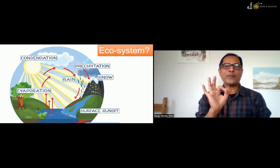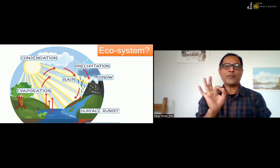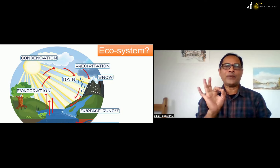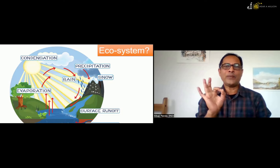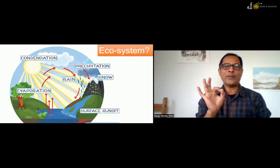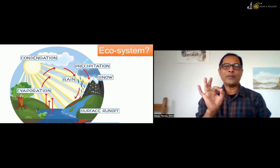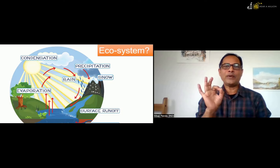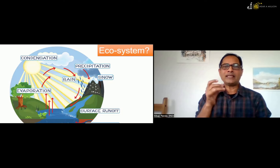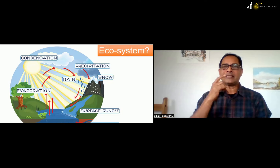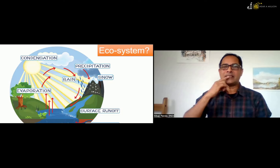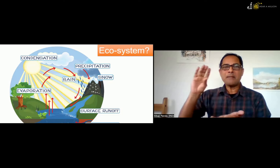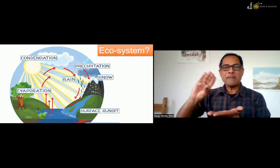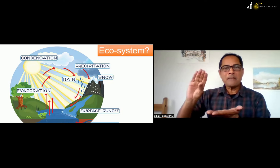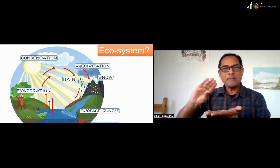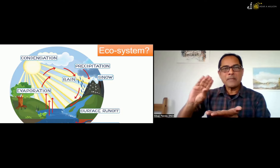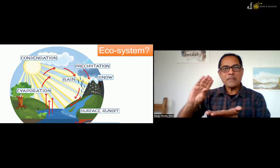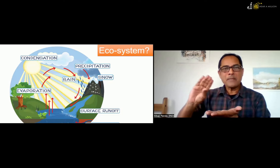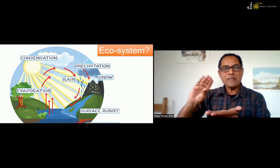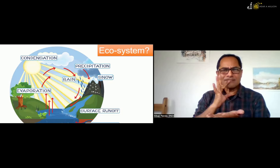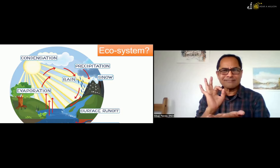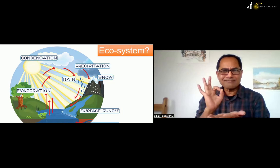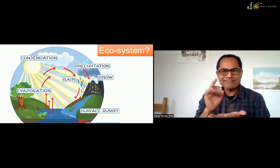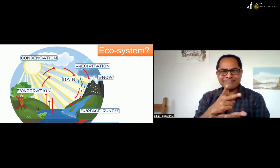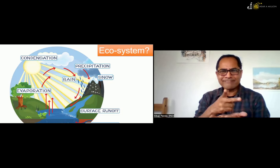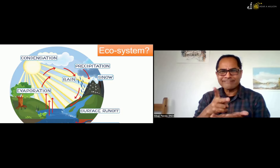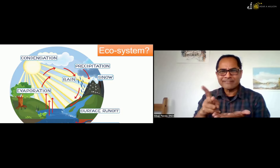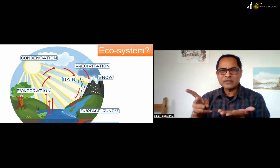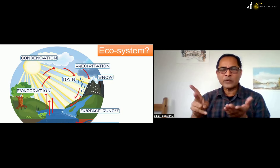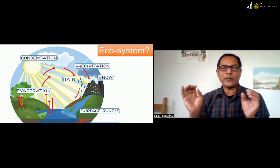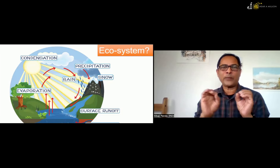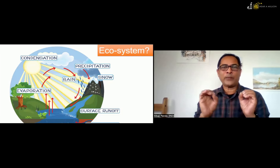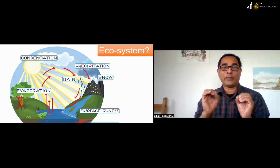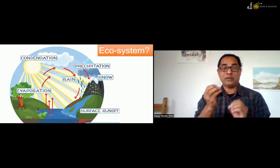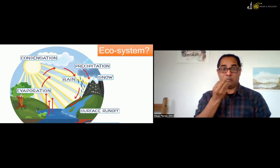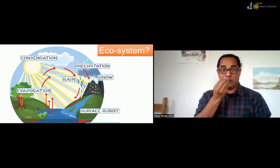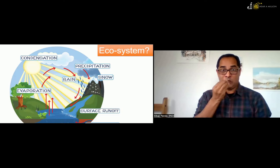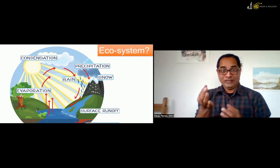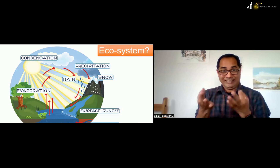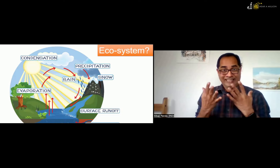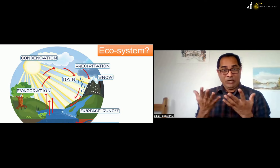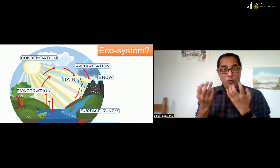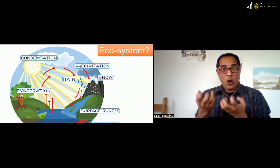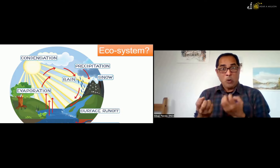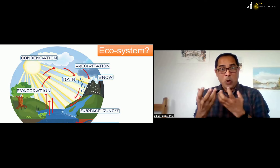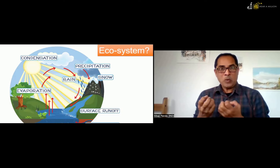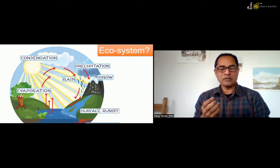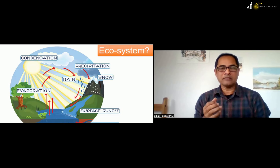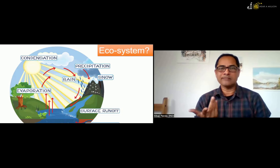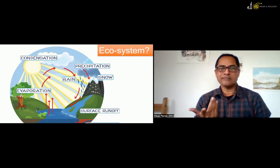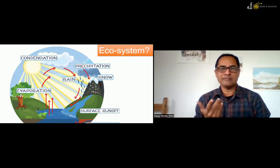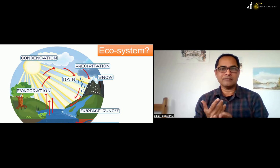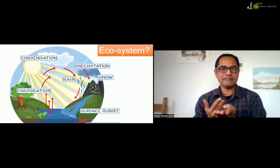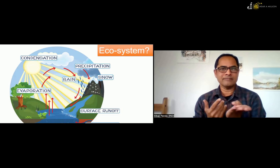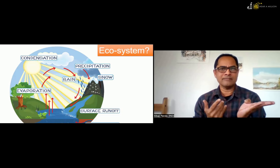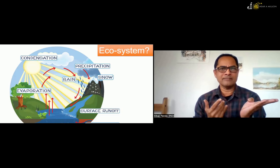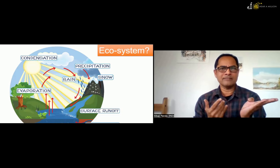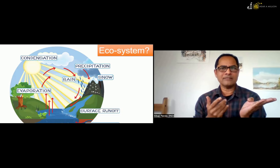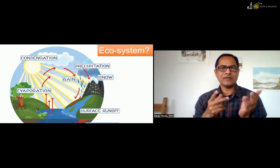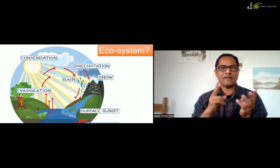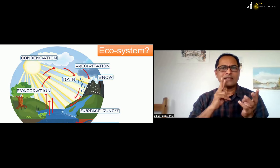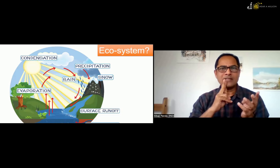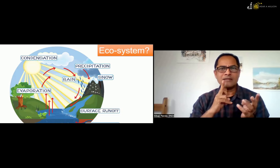don't have good masalas, the vegetables are not there, and how